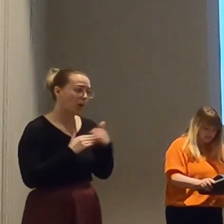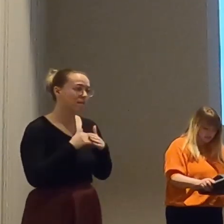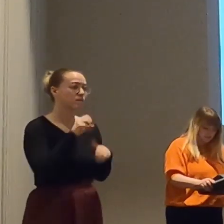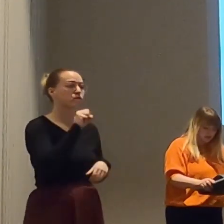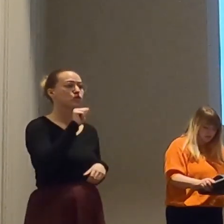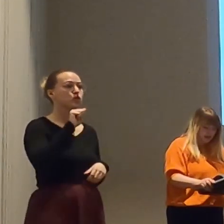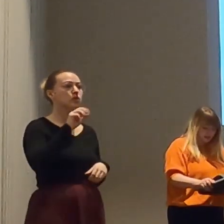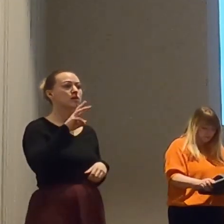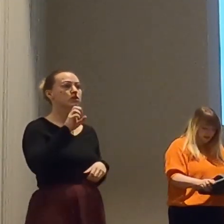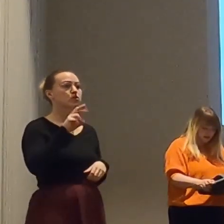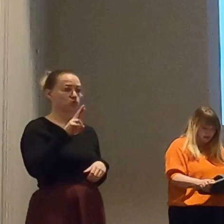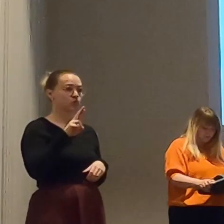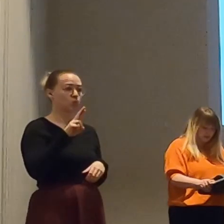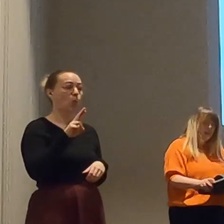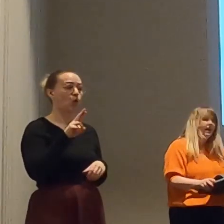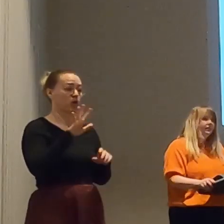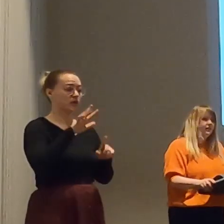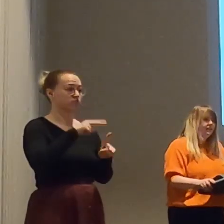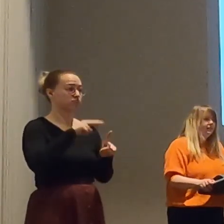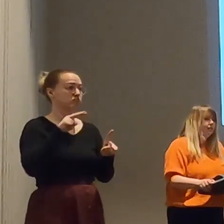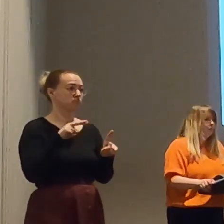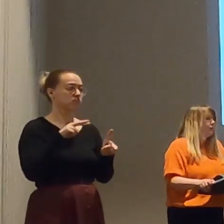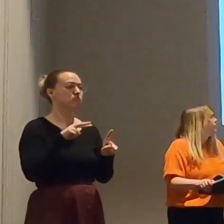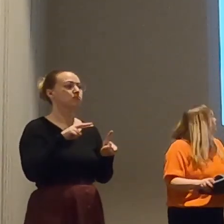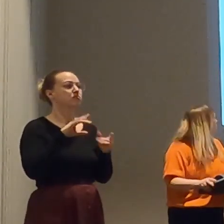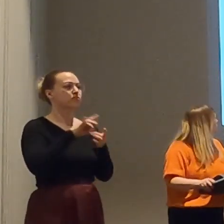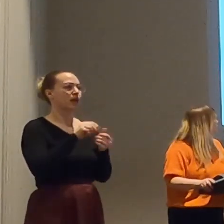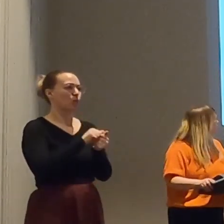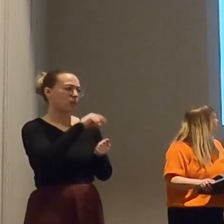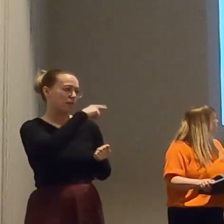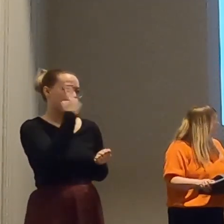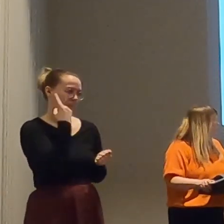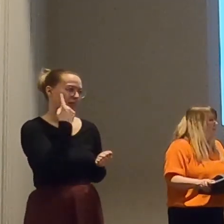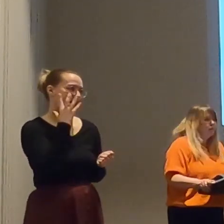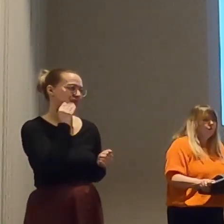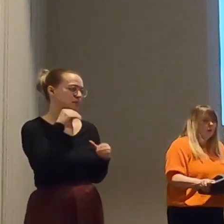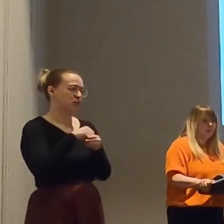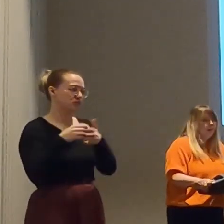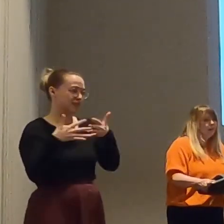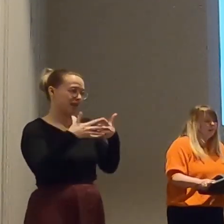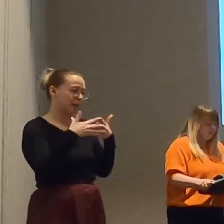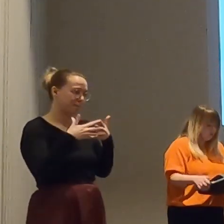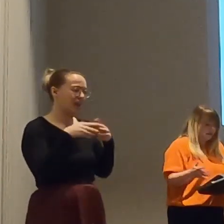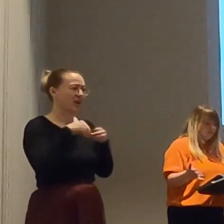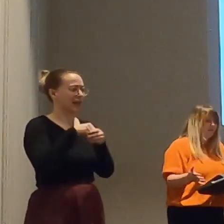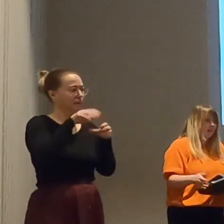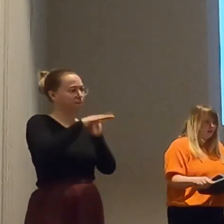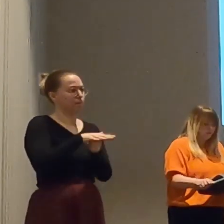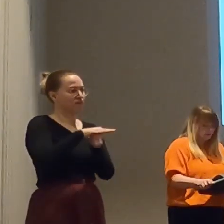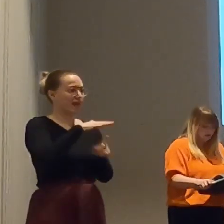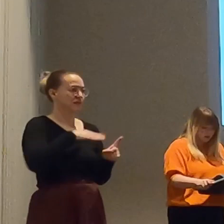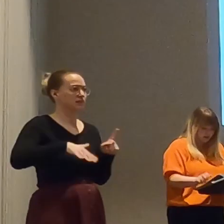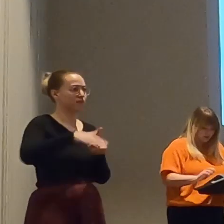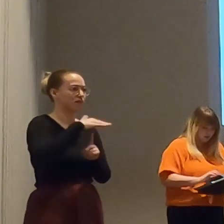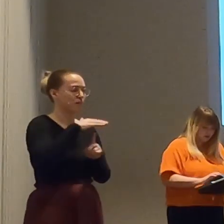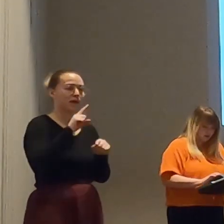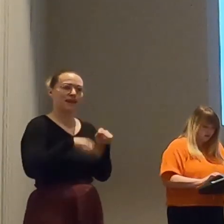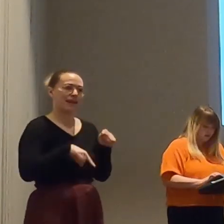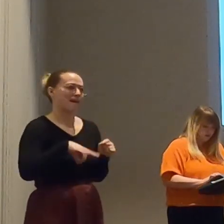related this to being Black in America and having to exist within an oppressive environment of where you can never find